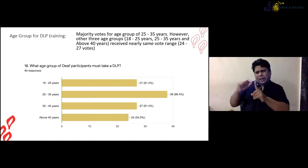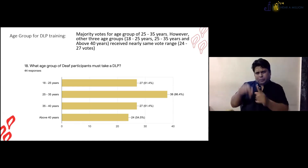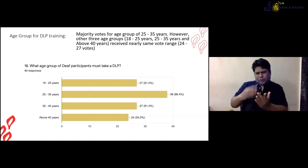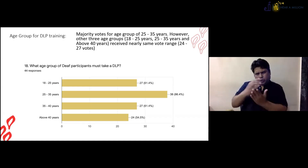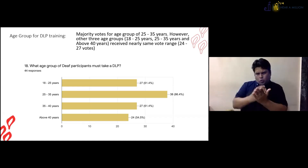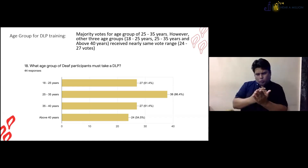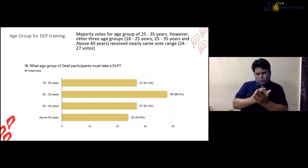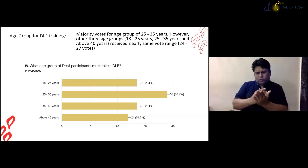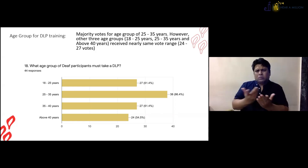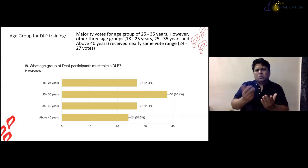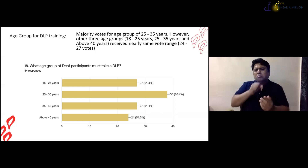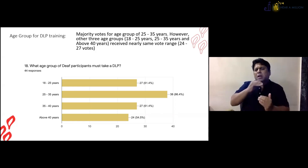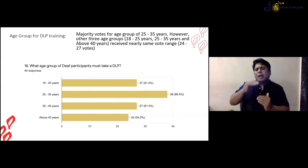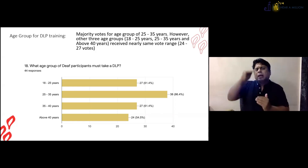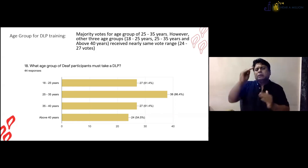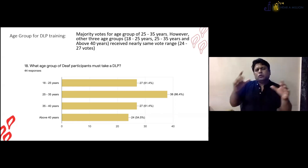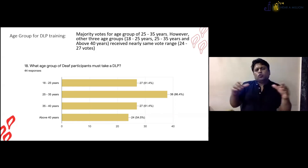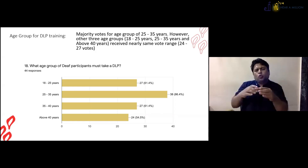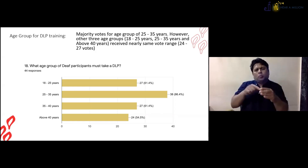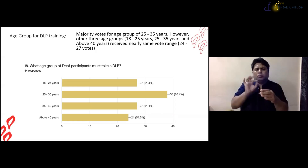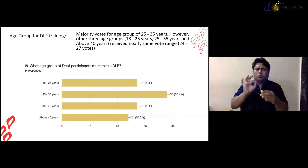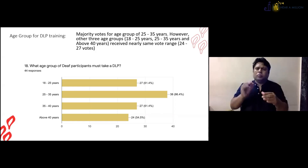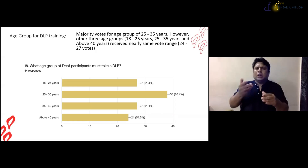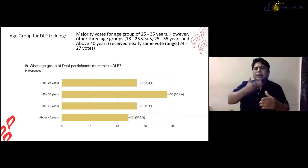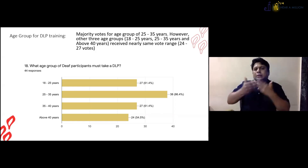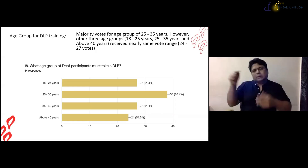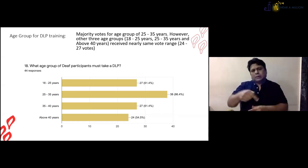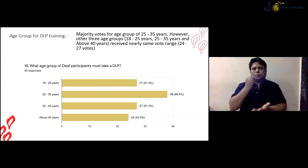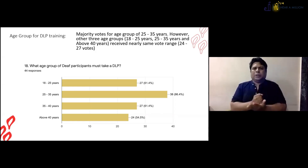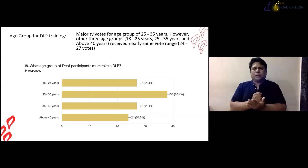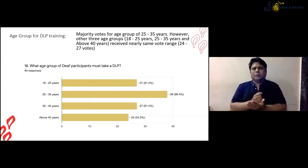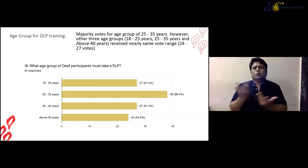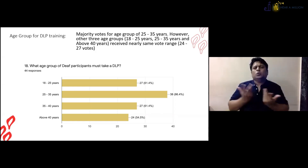Age. In this DLP course, the age group